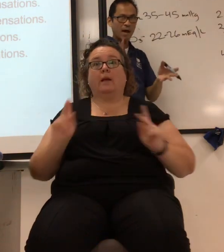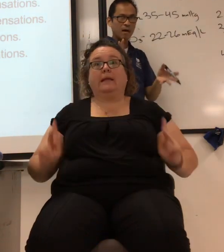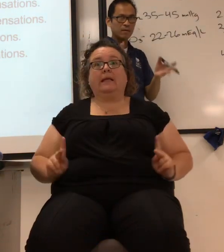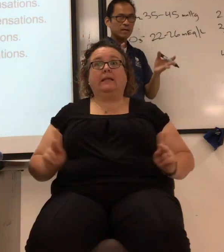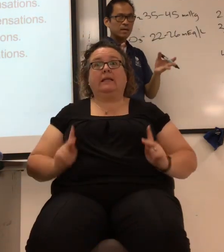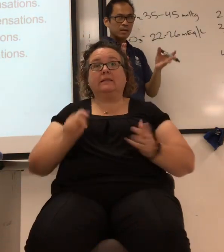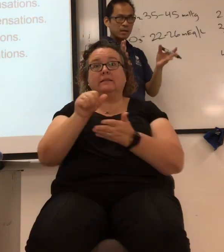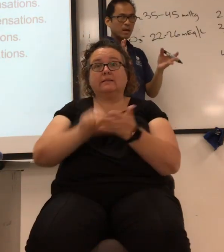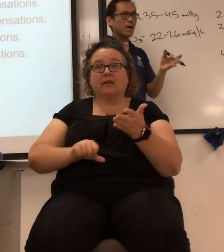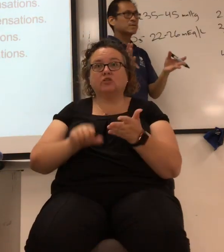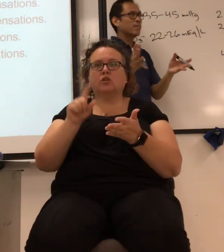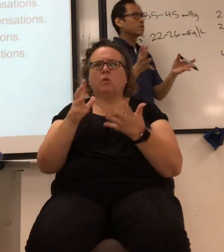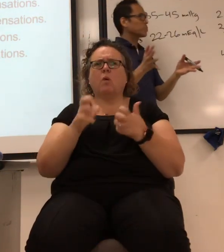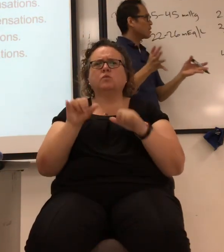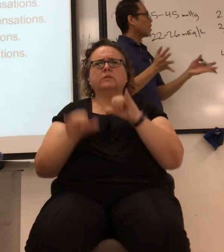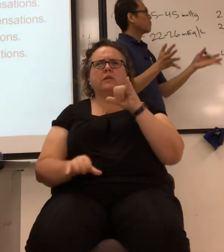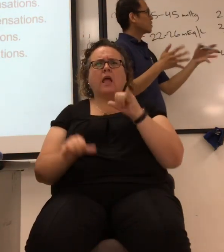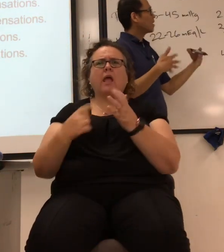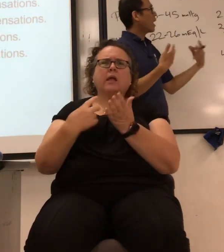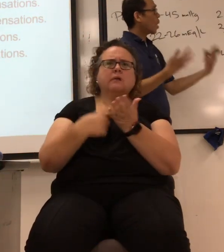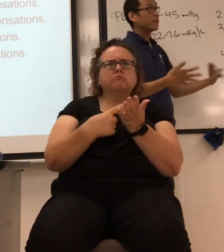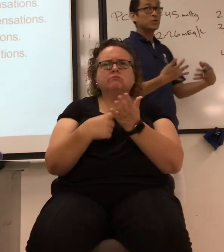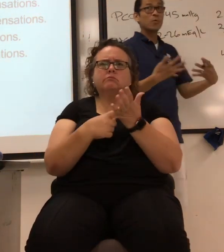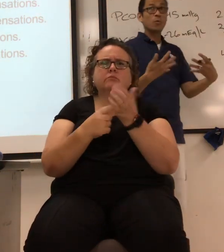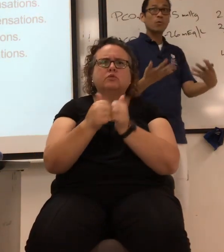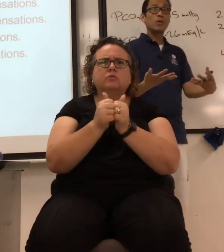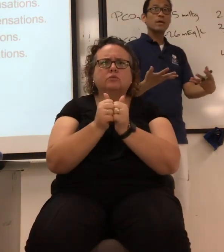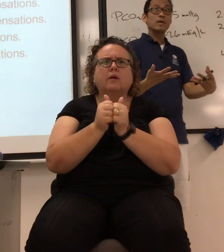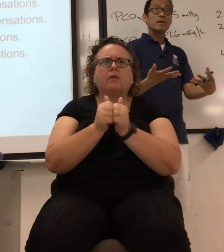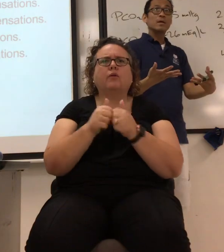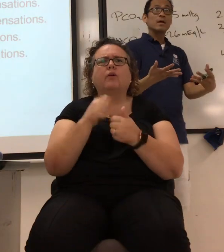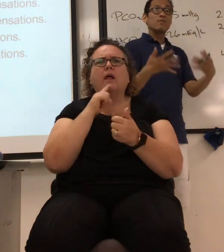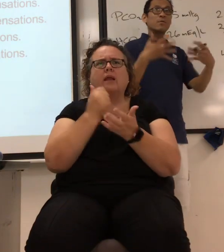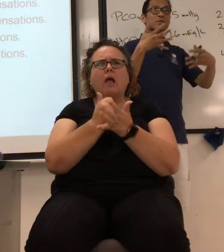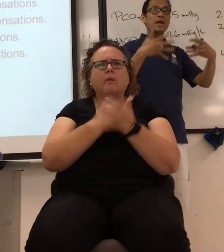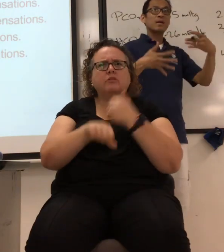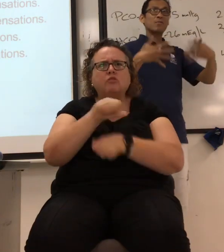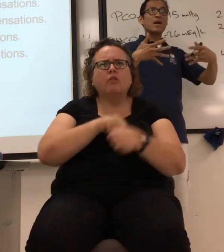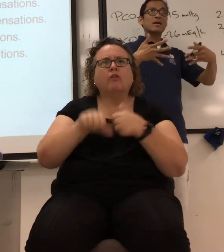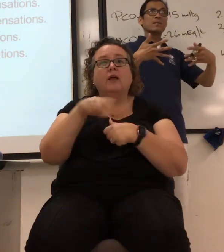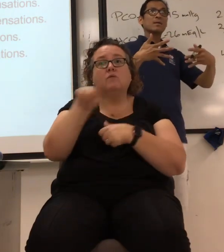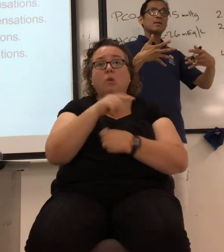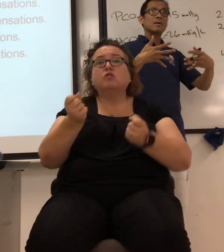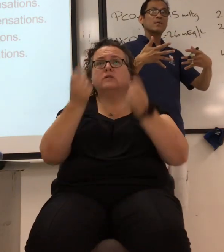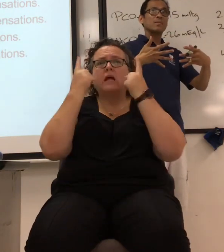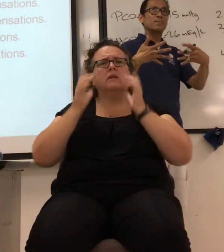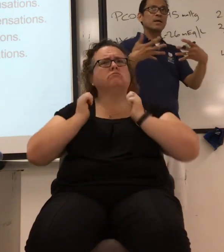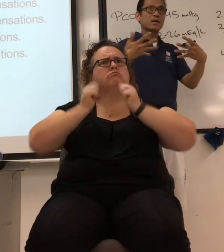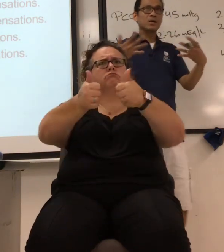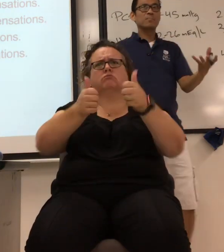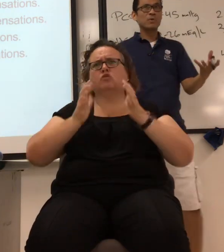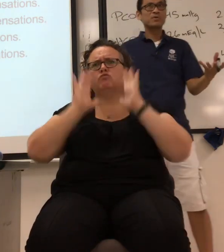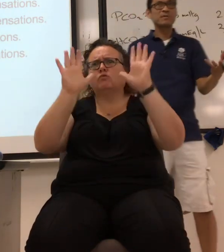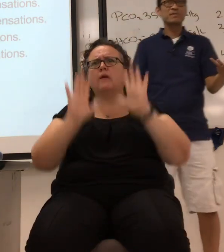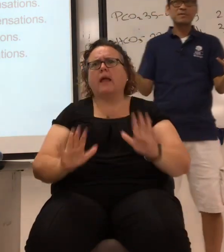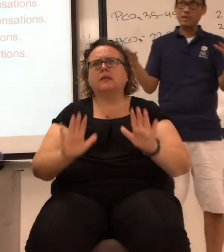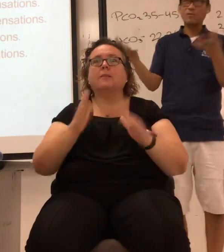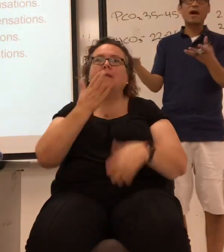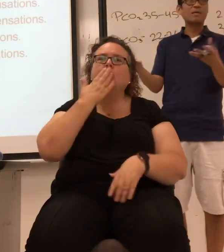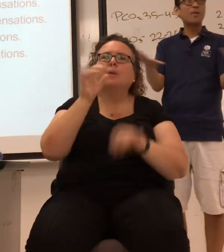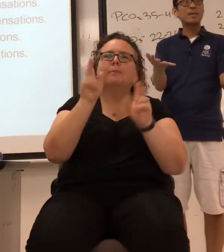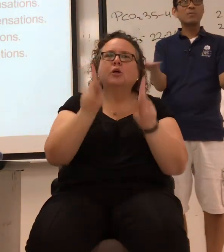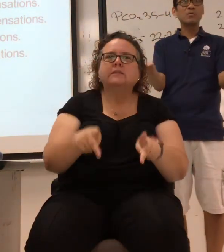That's low. Okay, so I know it's acidosis. Look at the next value. Oh, that's high. So